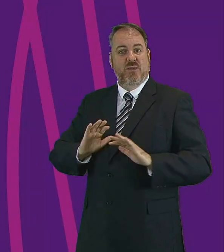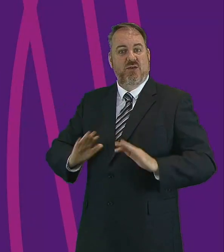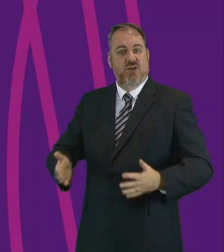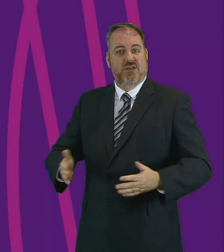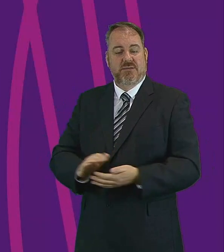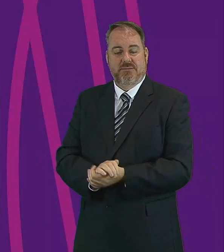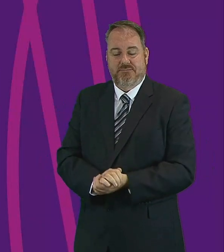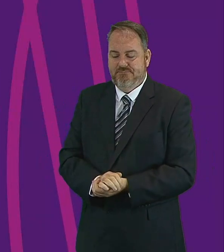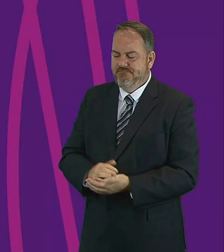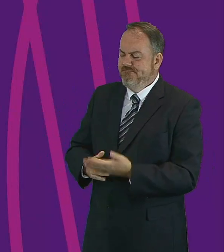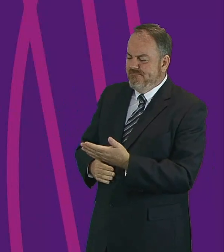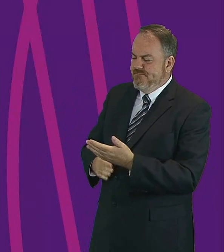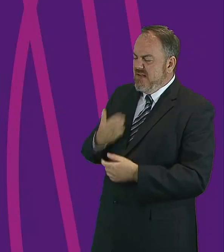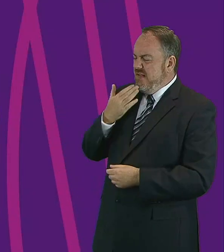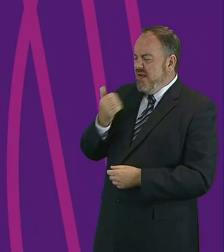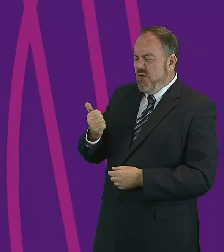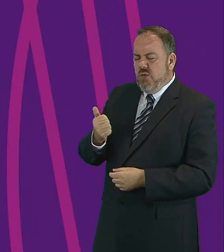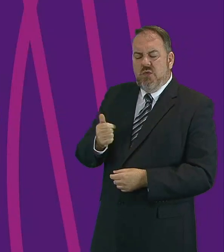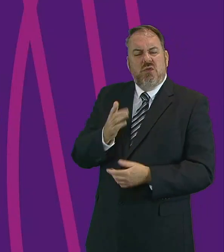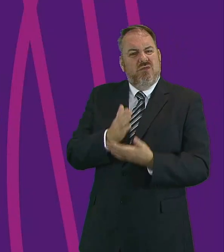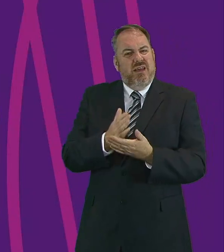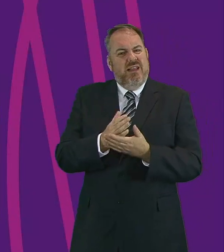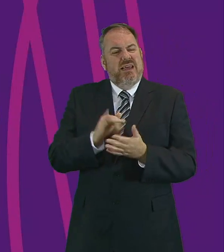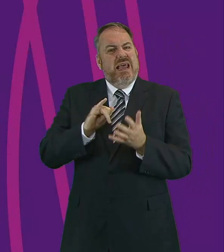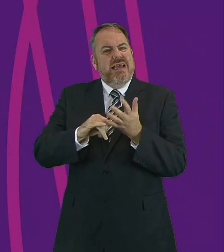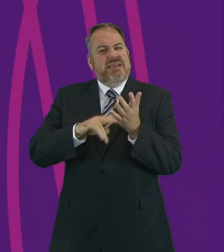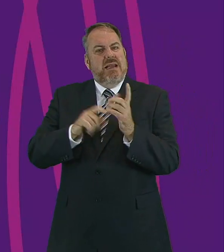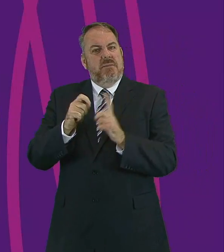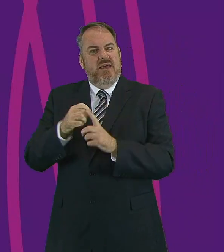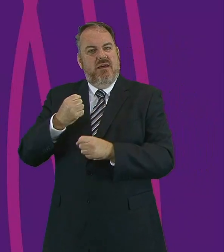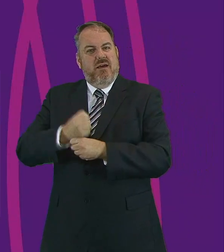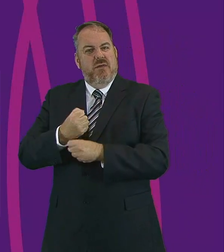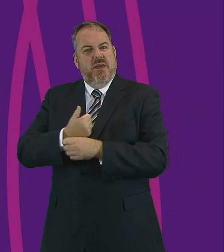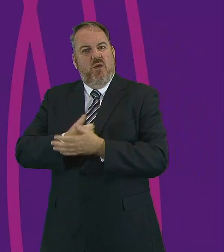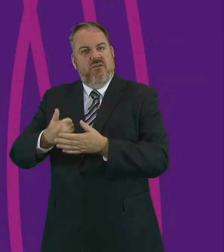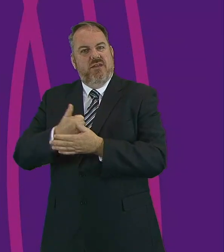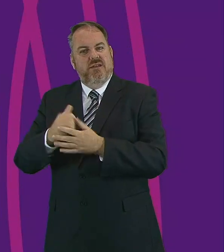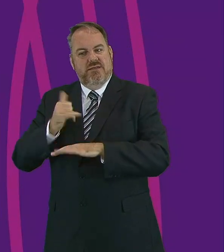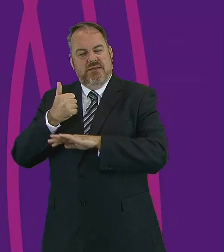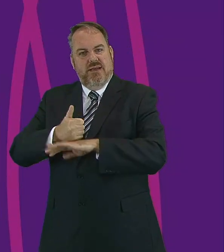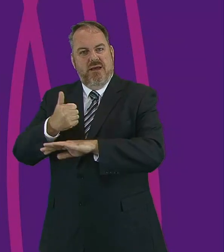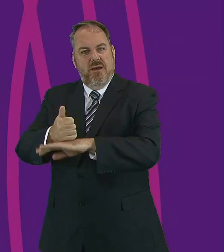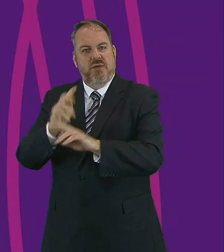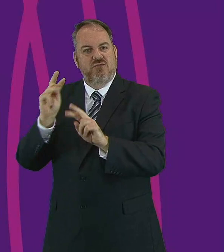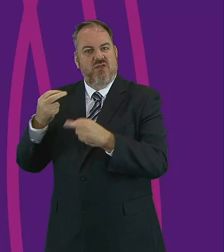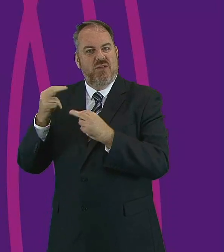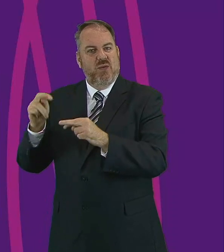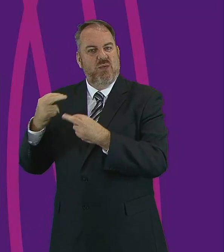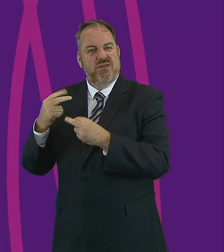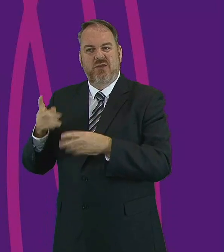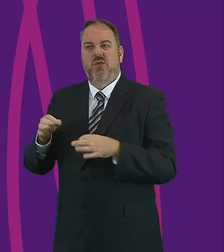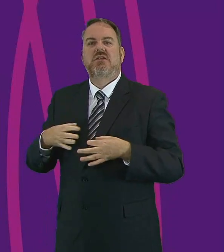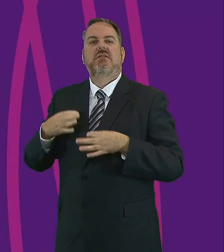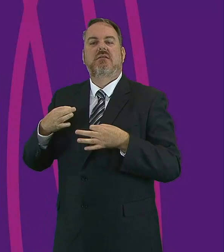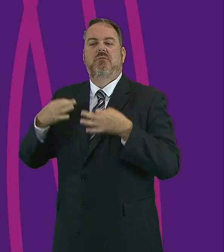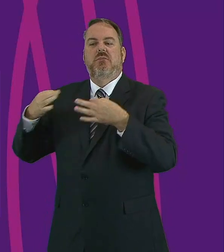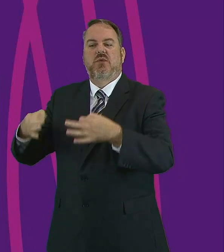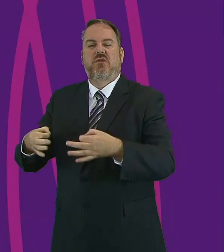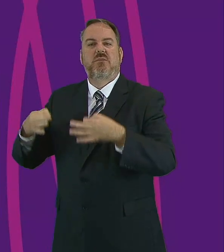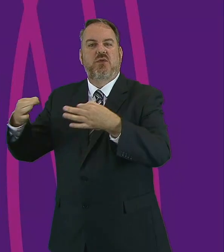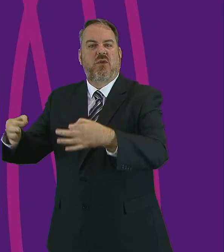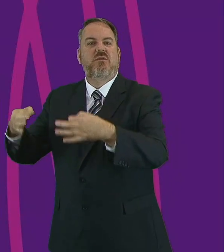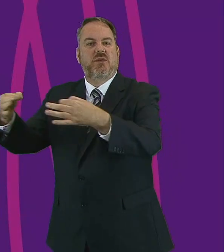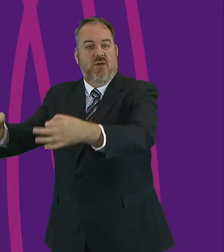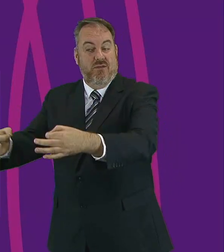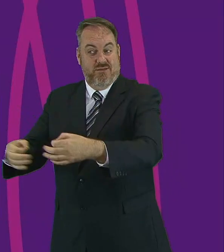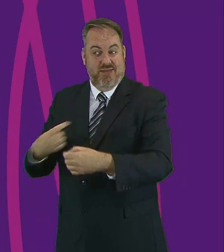concern is that experience tells us that when the SNP government resort to reviews, it often means kicking things into the long grass. But there are steps